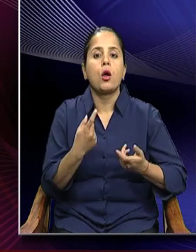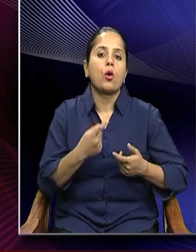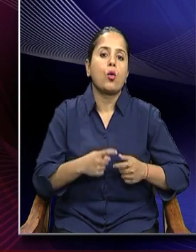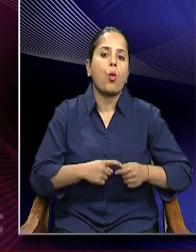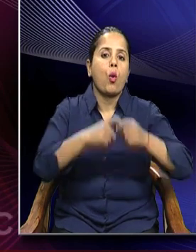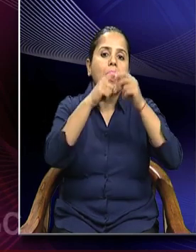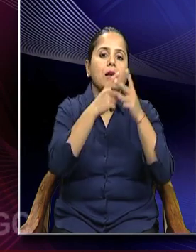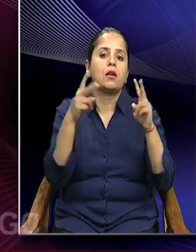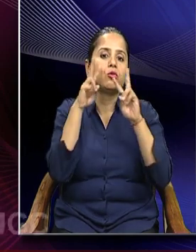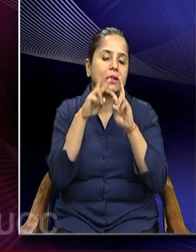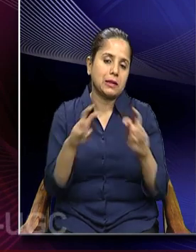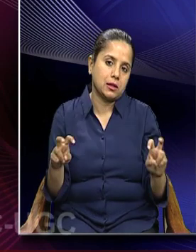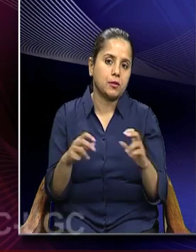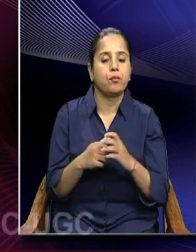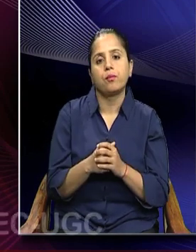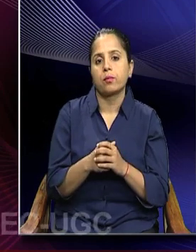because you have to